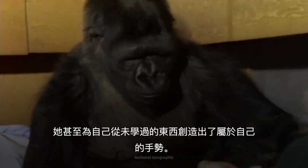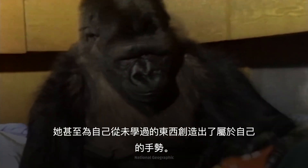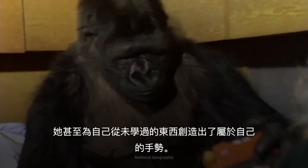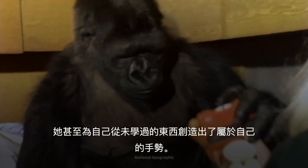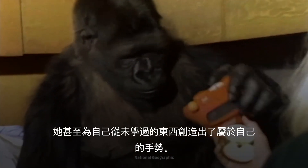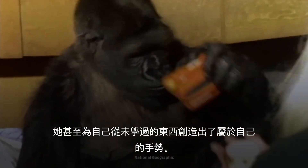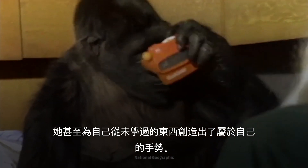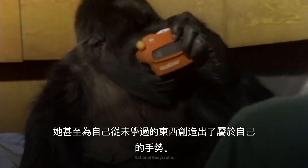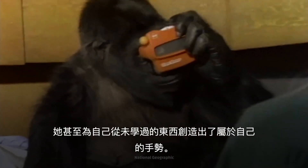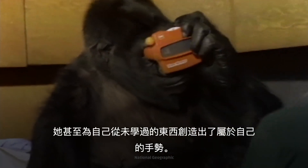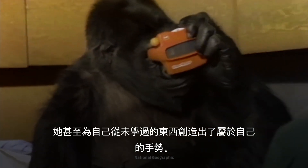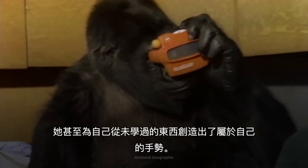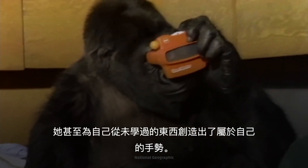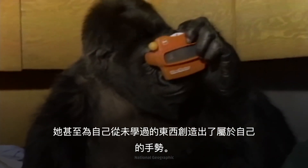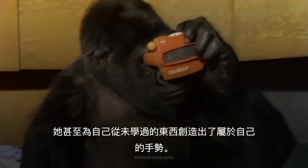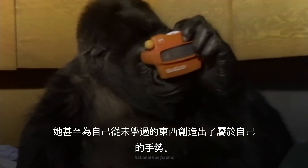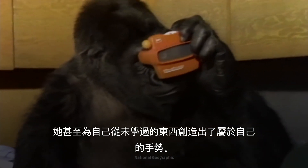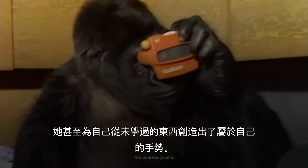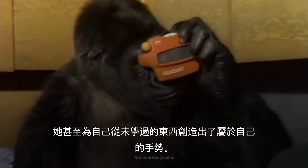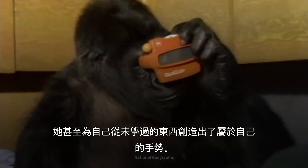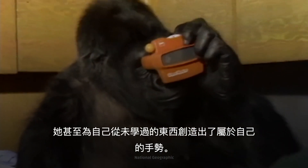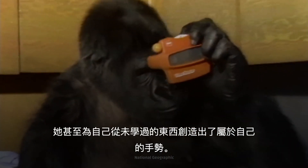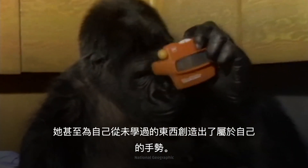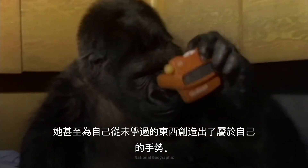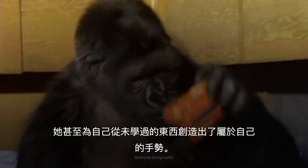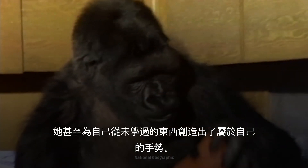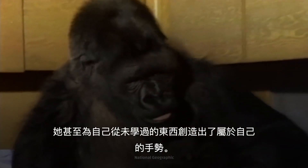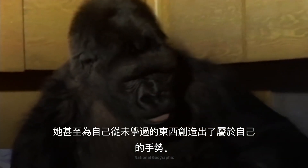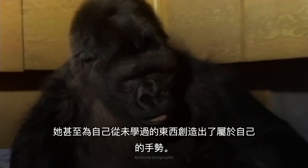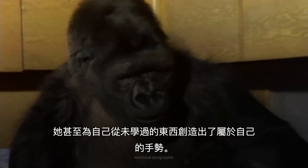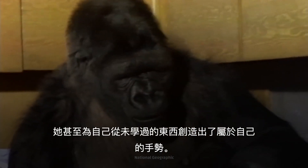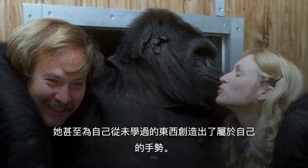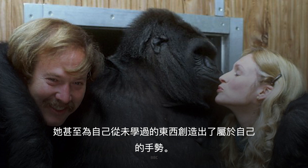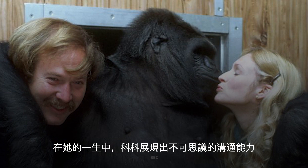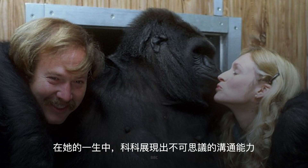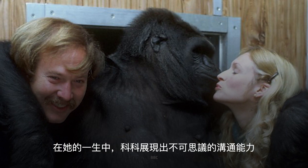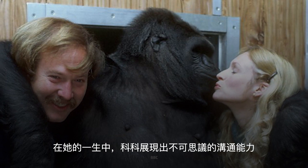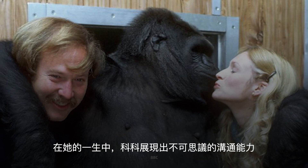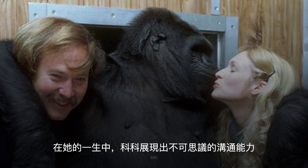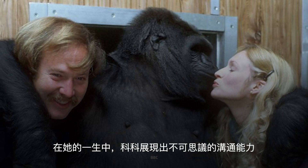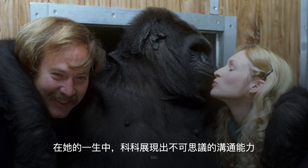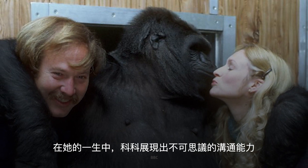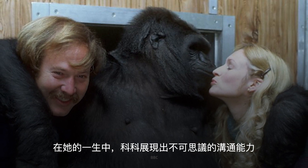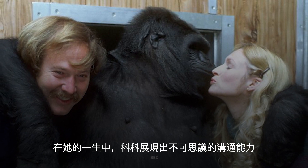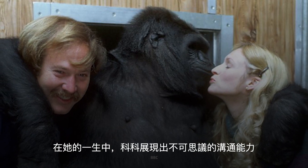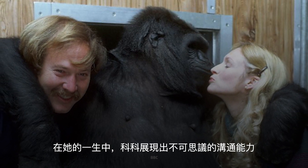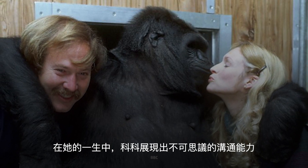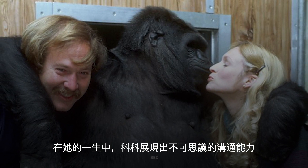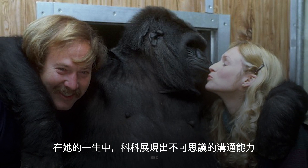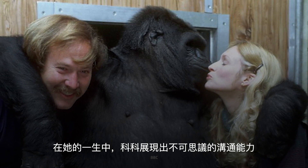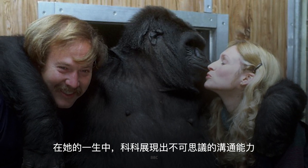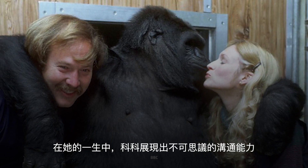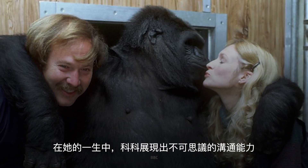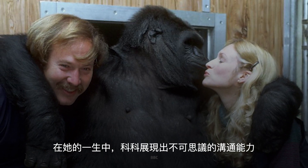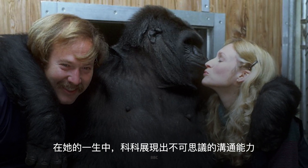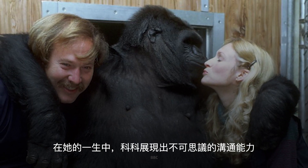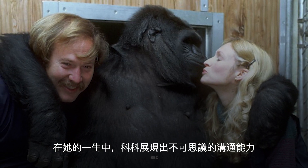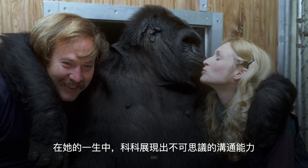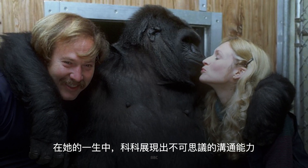even inventing her own signs for things she had never learned. Throughout her life, Coco's incredible communication abilities